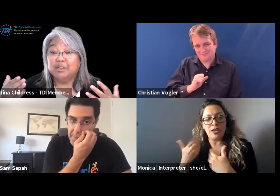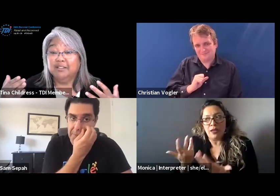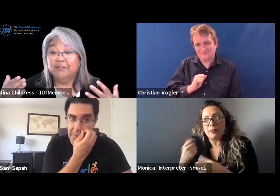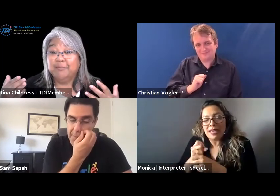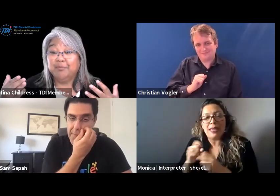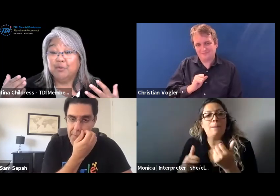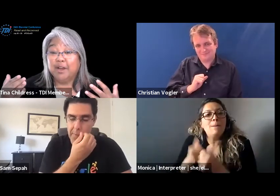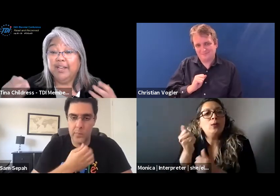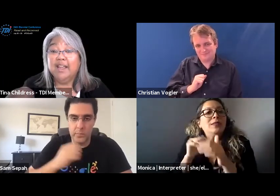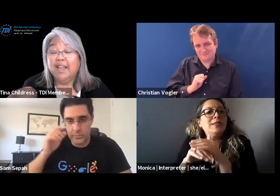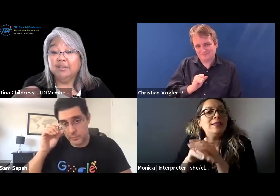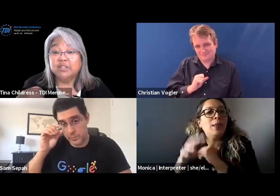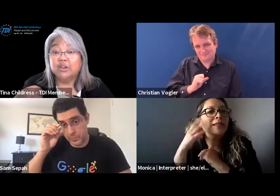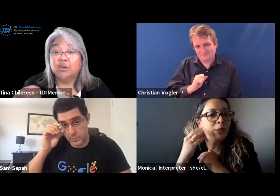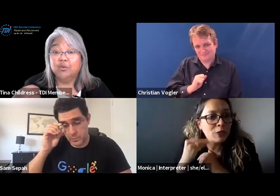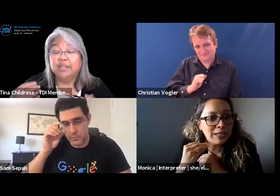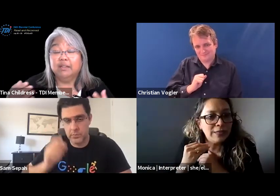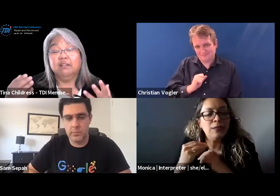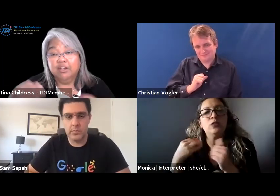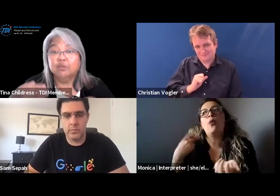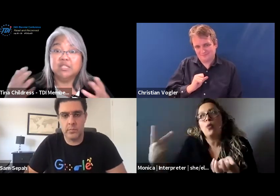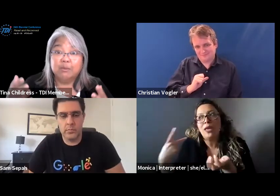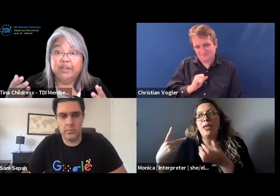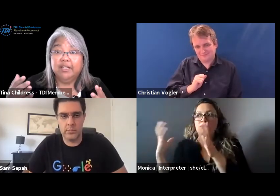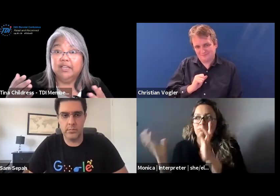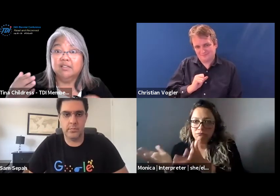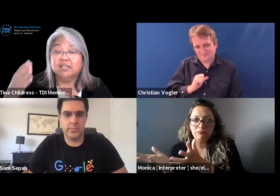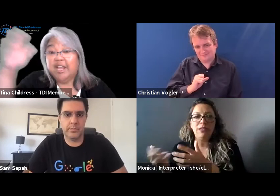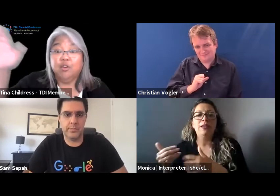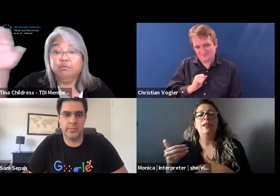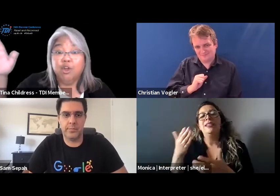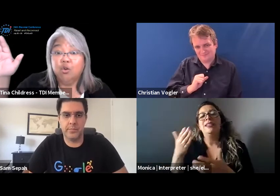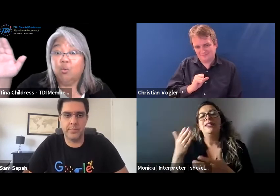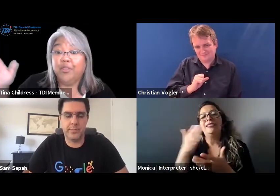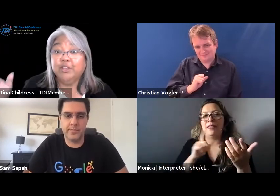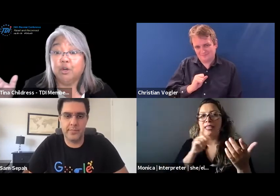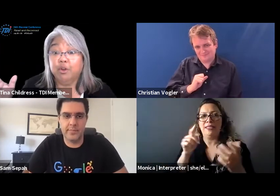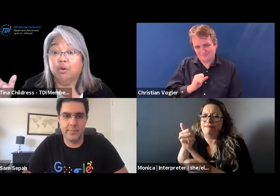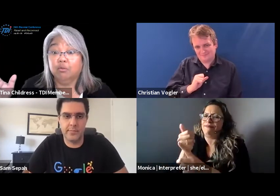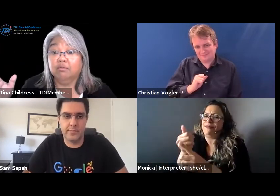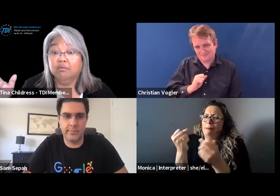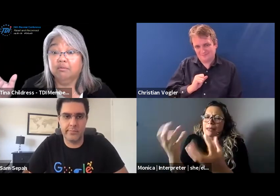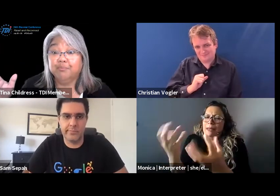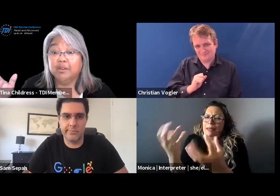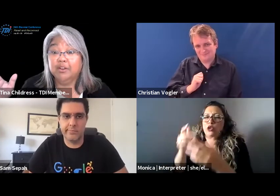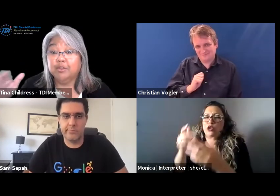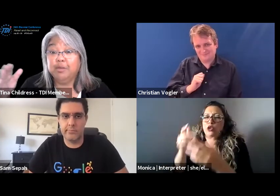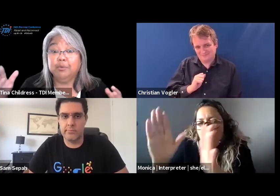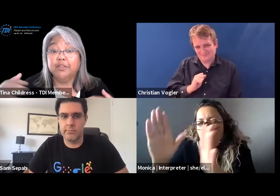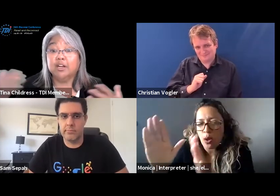accessible, right? And so, some of it is they don't know what they don't know. The people that